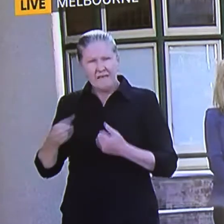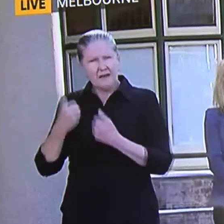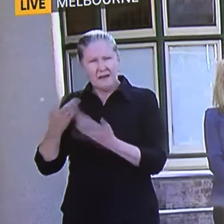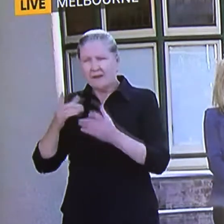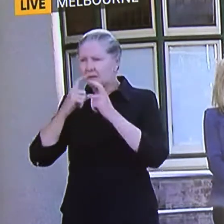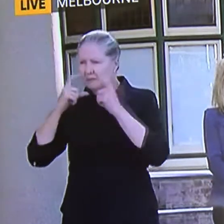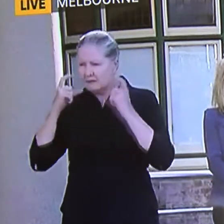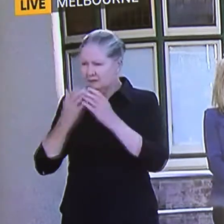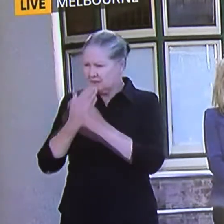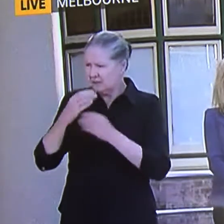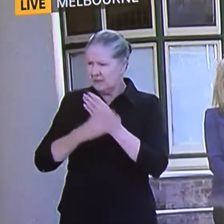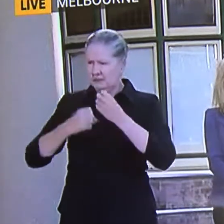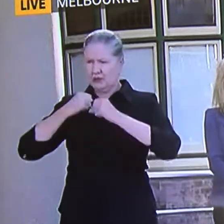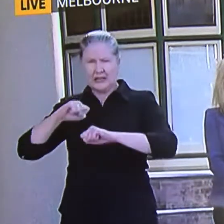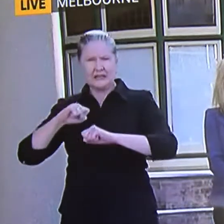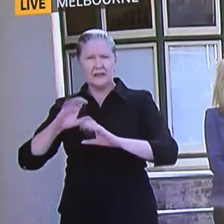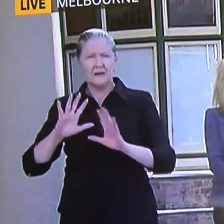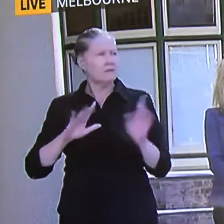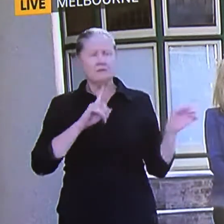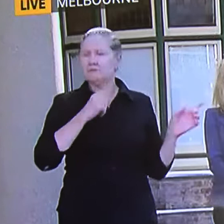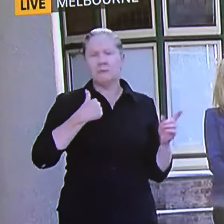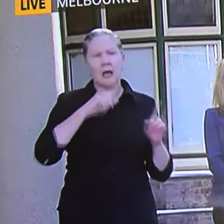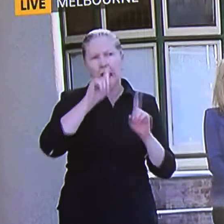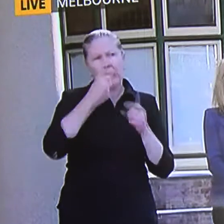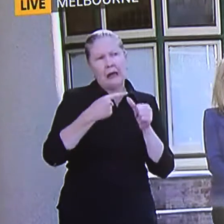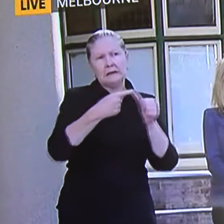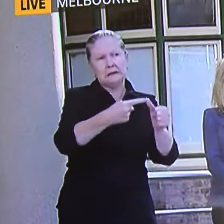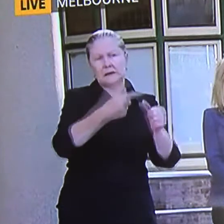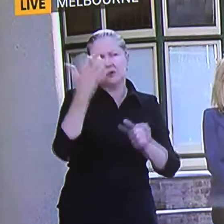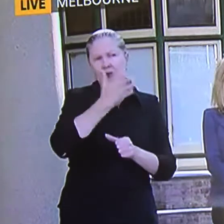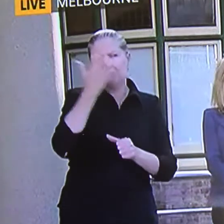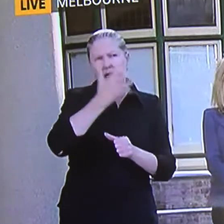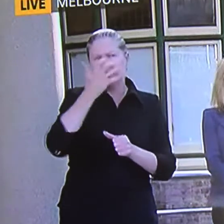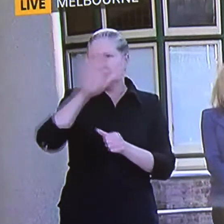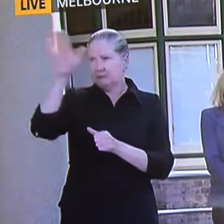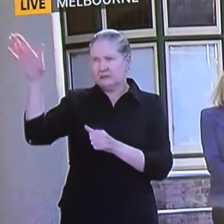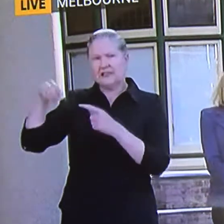I'll have to leave that to those who are managing it. I'm sorry.